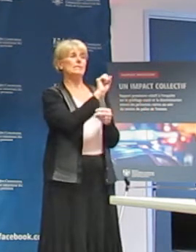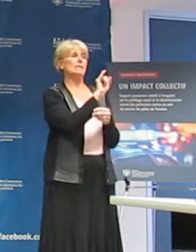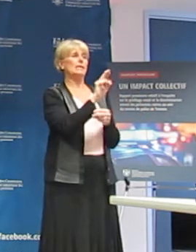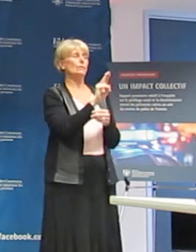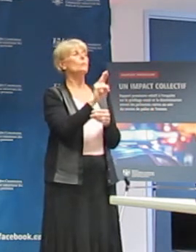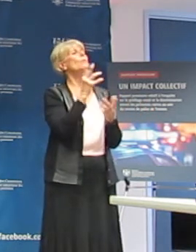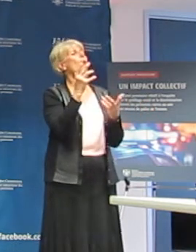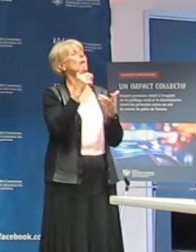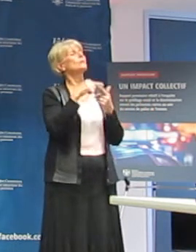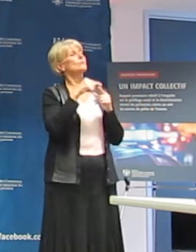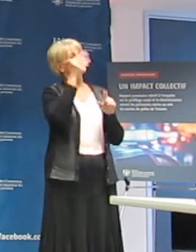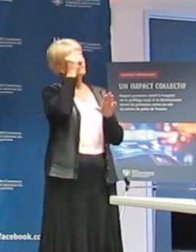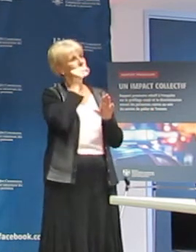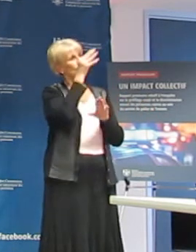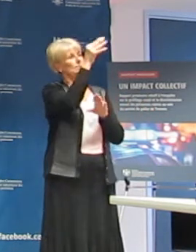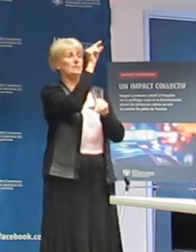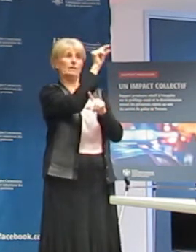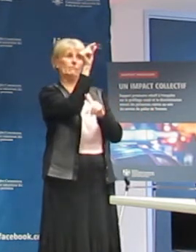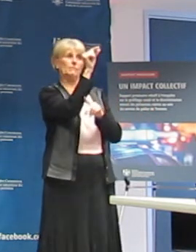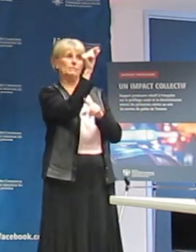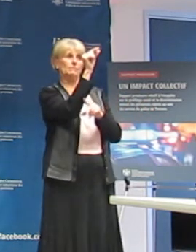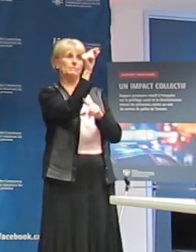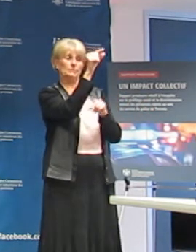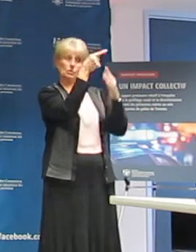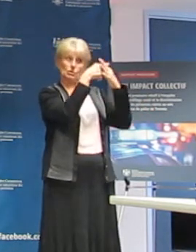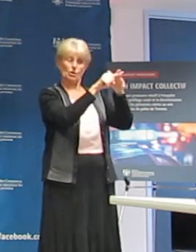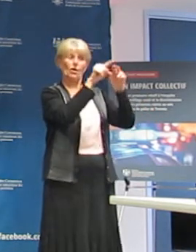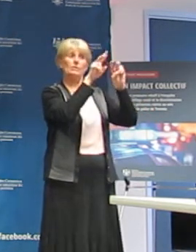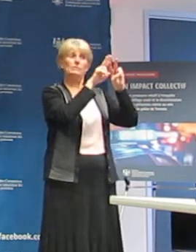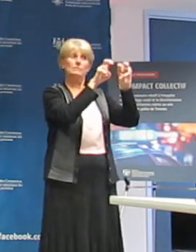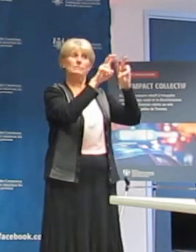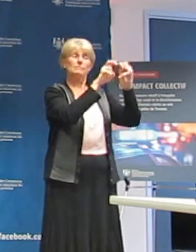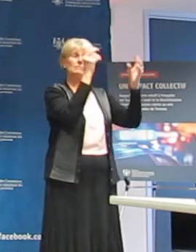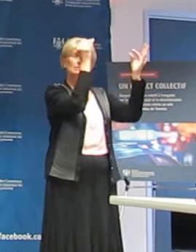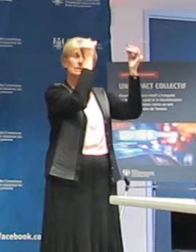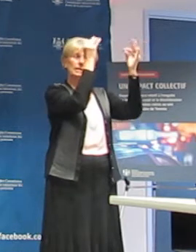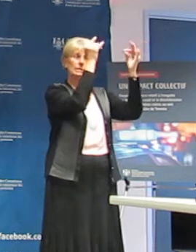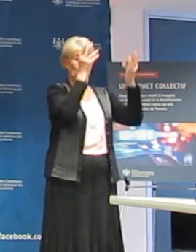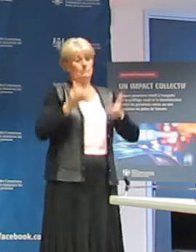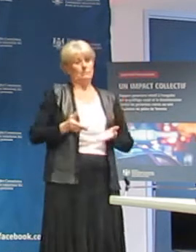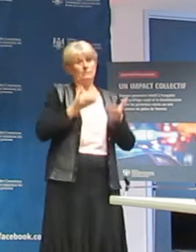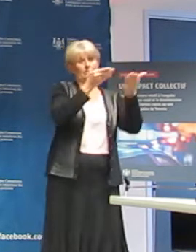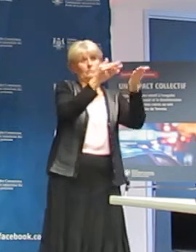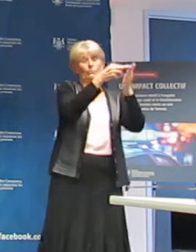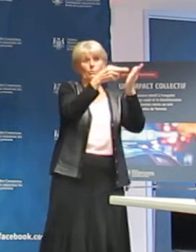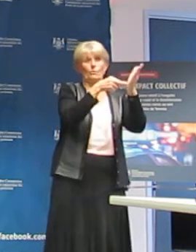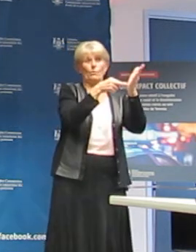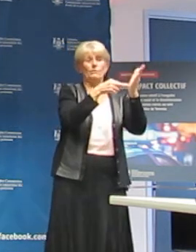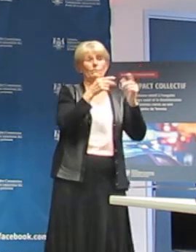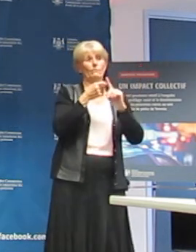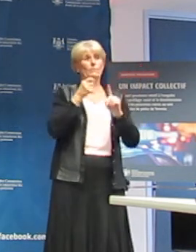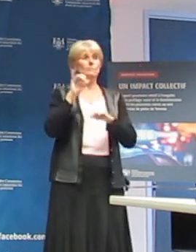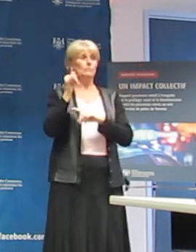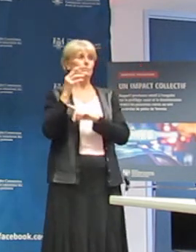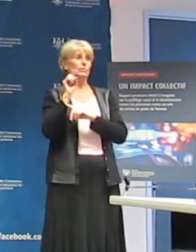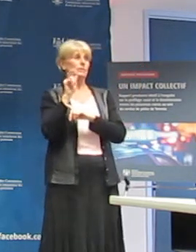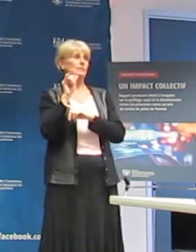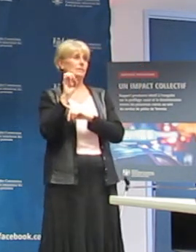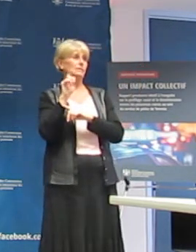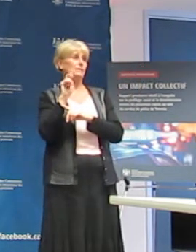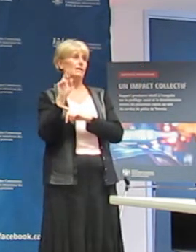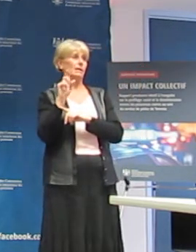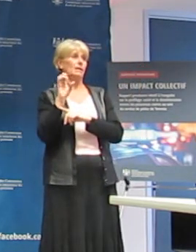to inform the government as it starts to think about what aspects of Justice Tulloch's report to